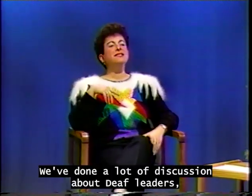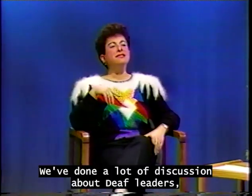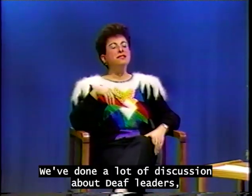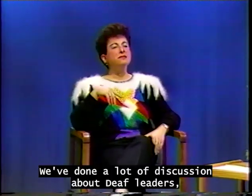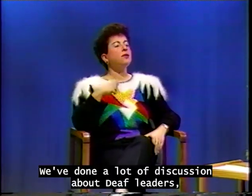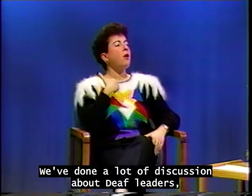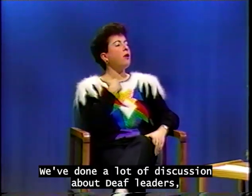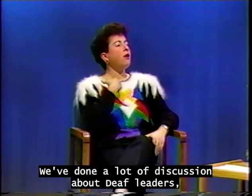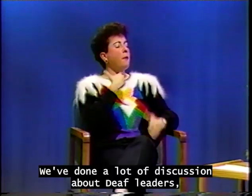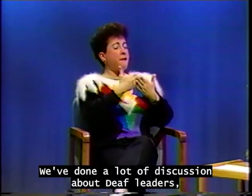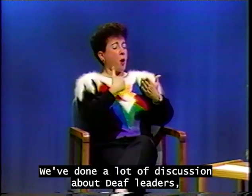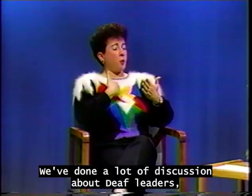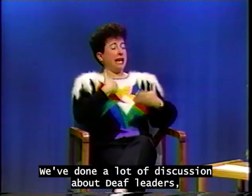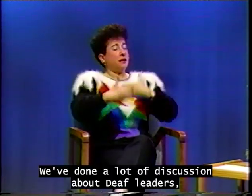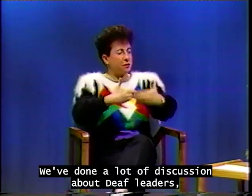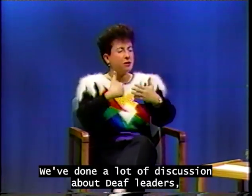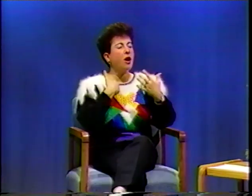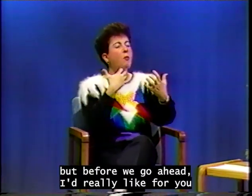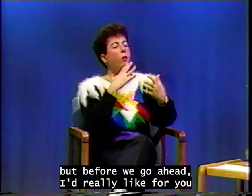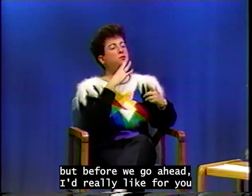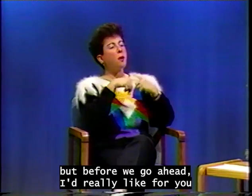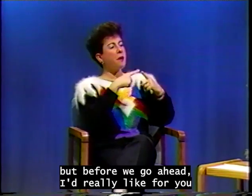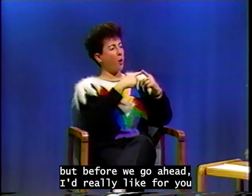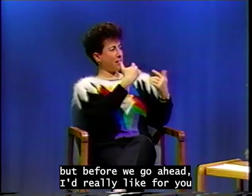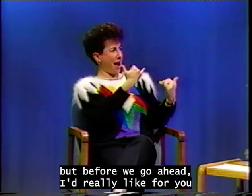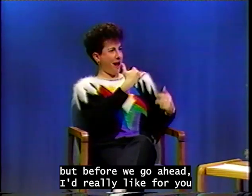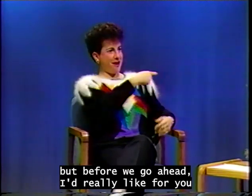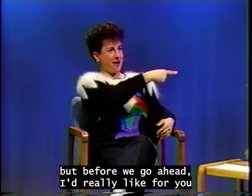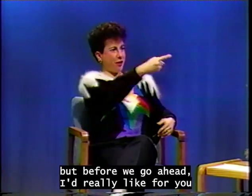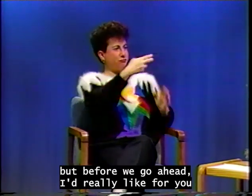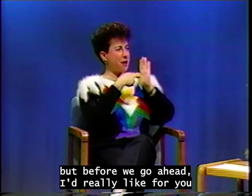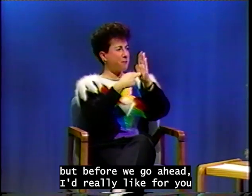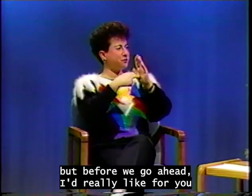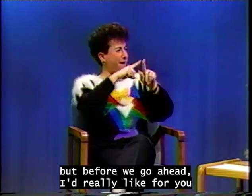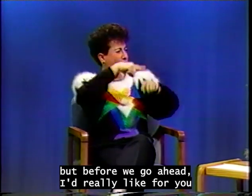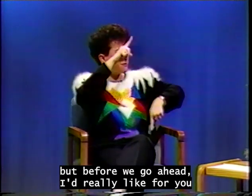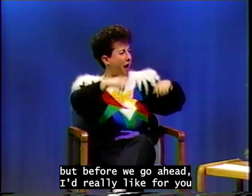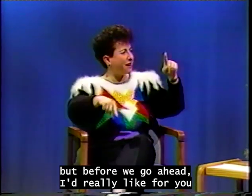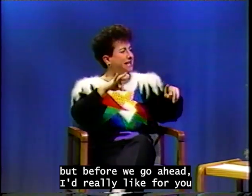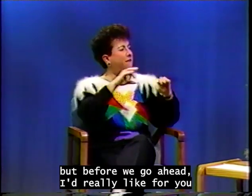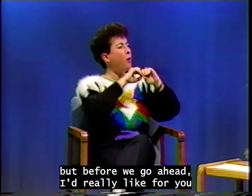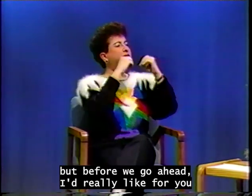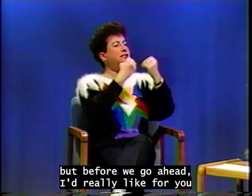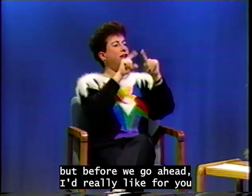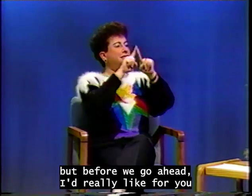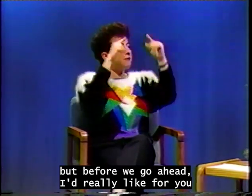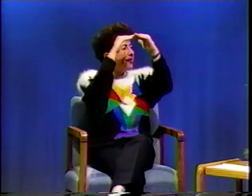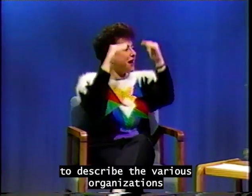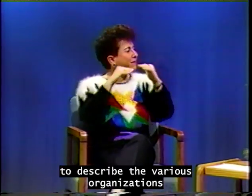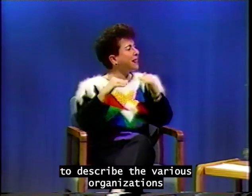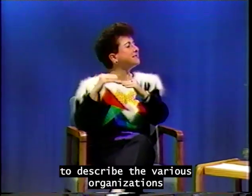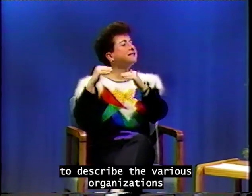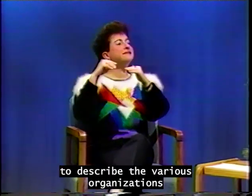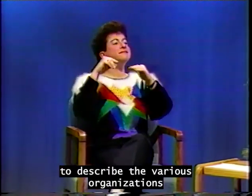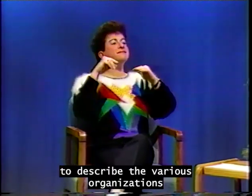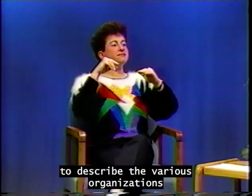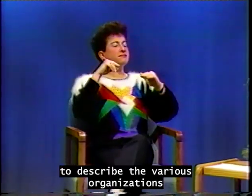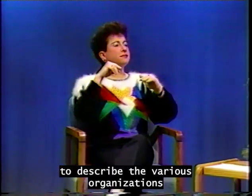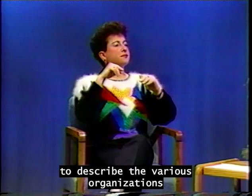We've done a lot of discussion about deaf leaders, but before we go ahead, I'd really like for you to describe the